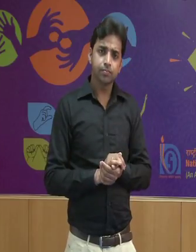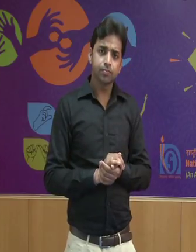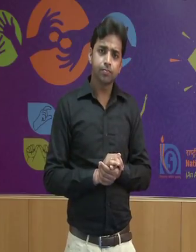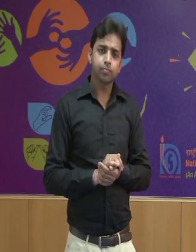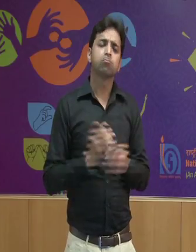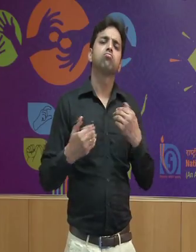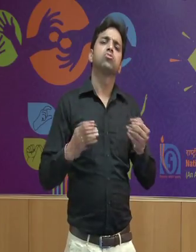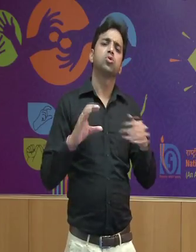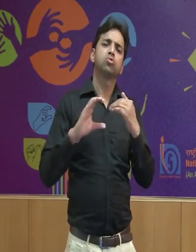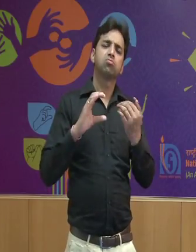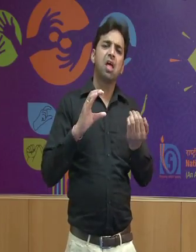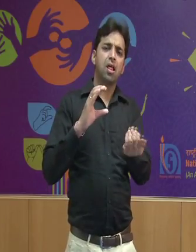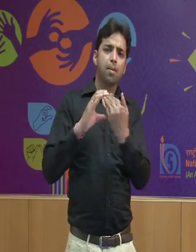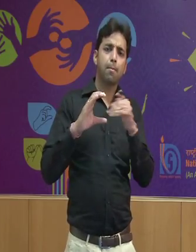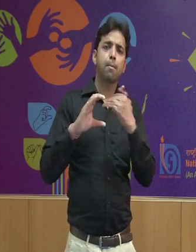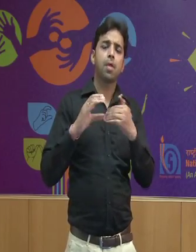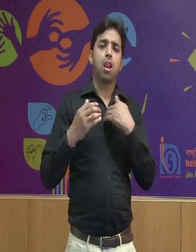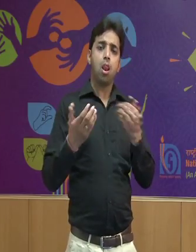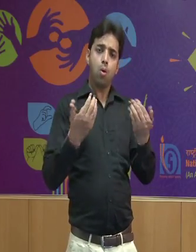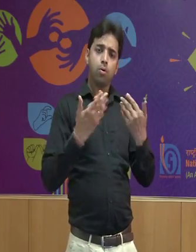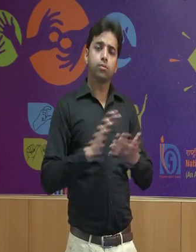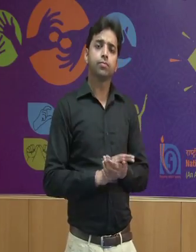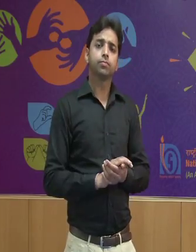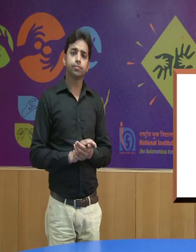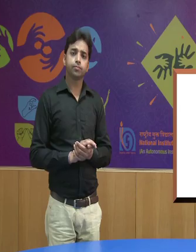you can send email to us at